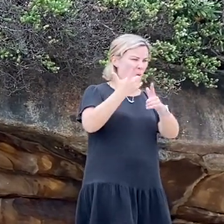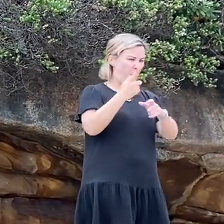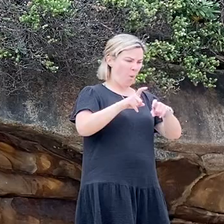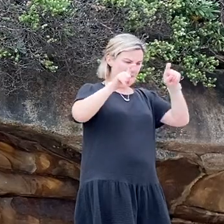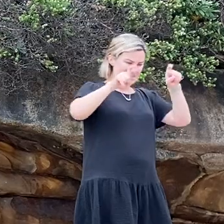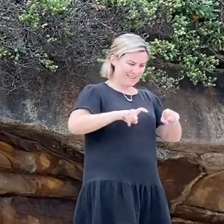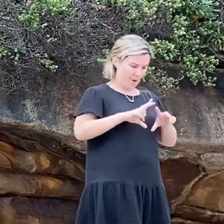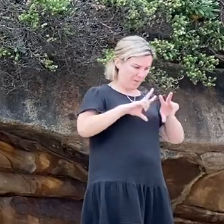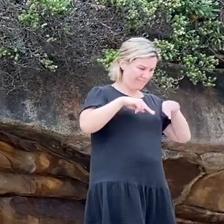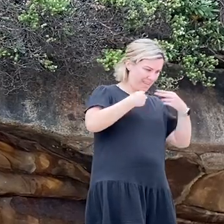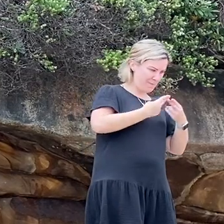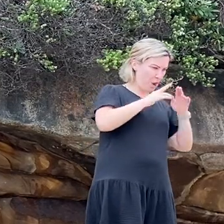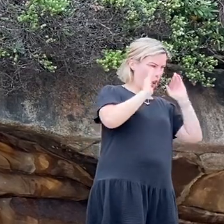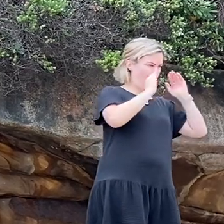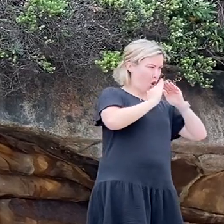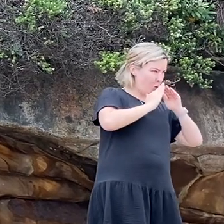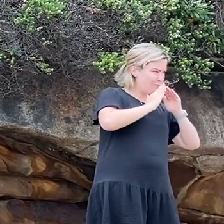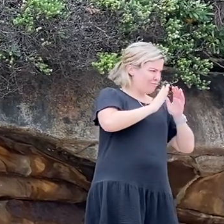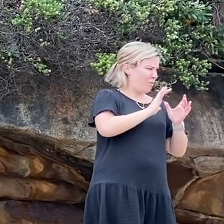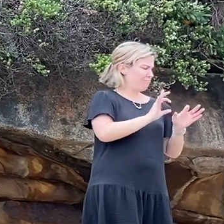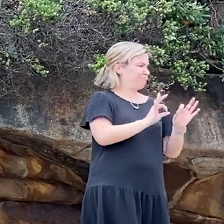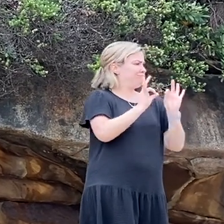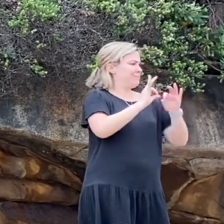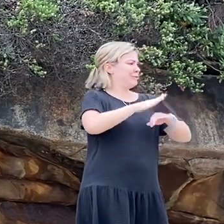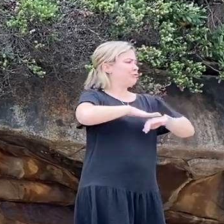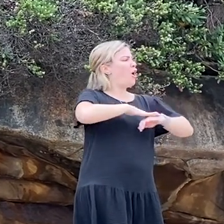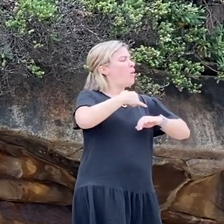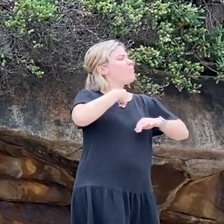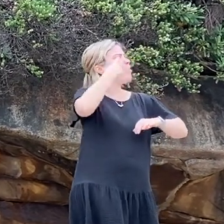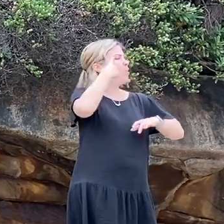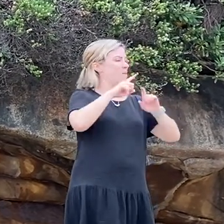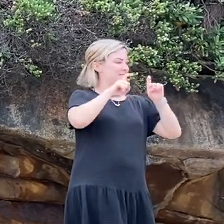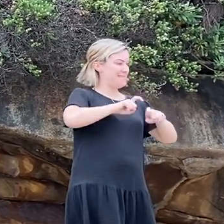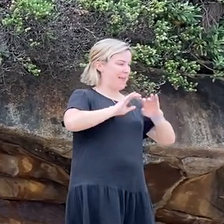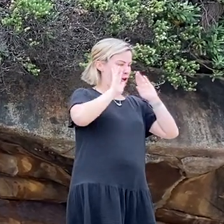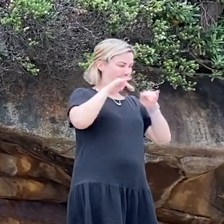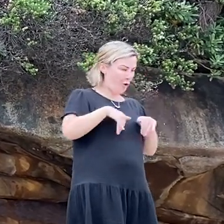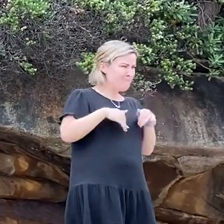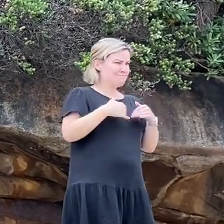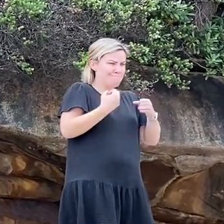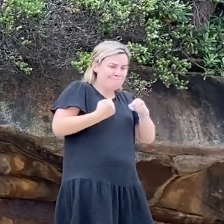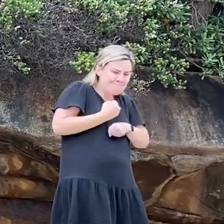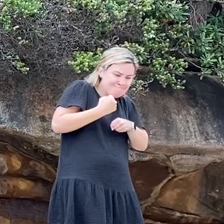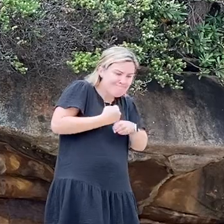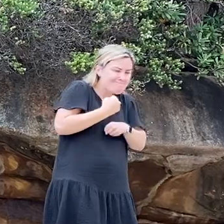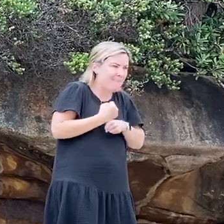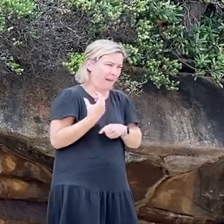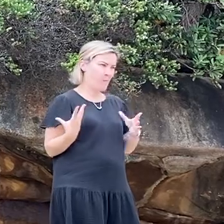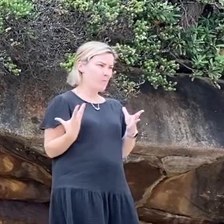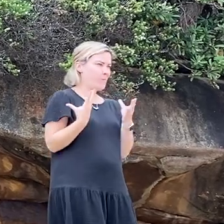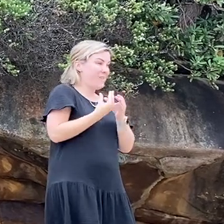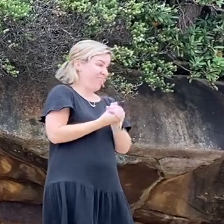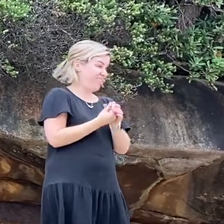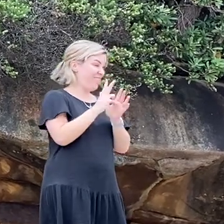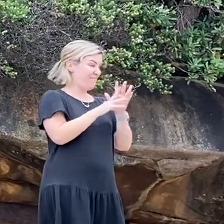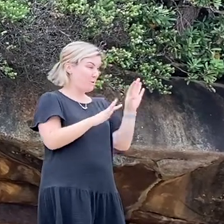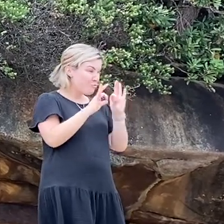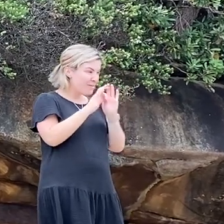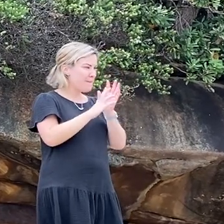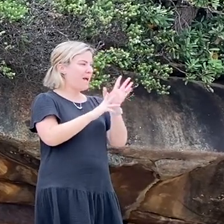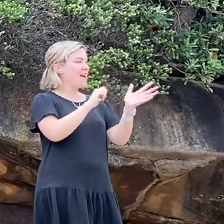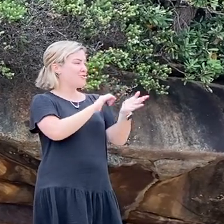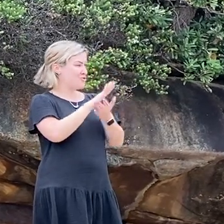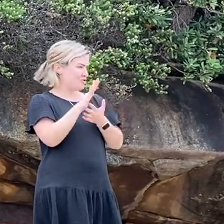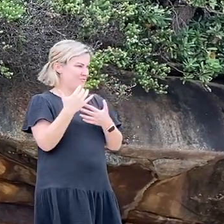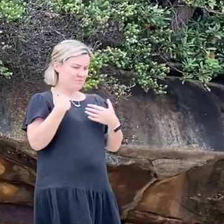time. And so we decided to stay home and got down in the studio in February, March, and